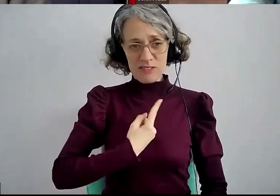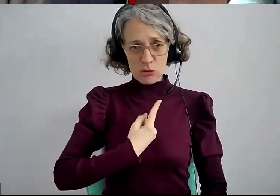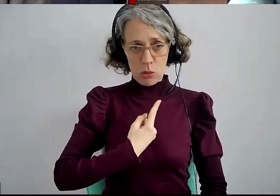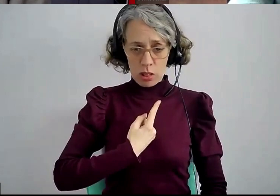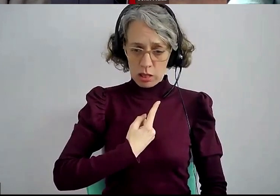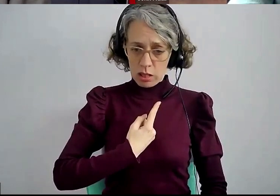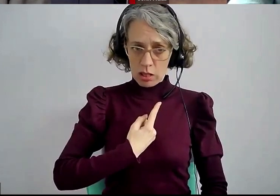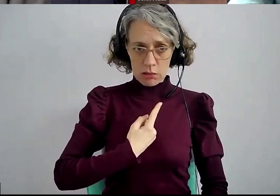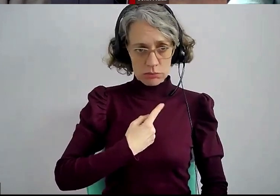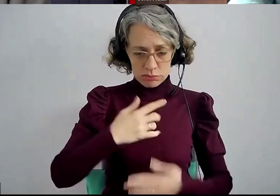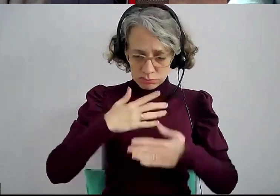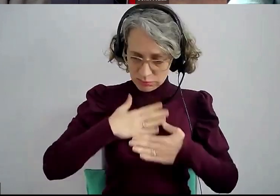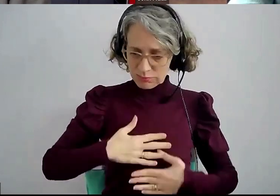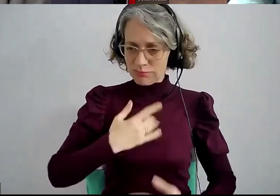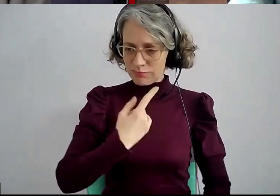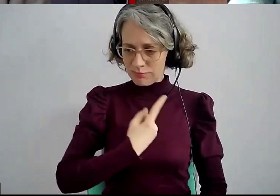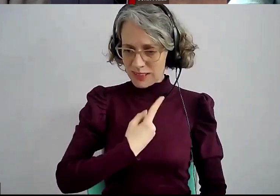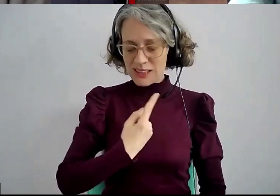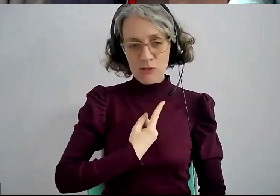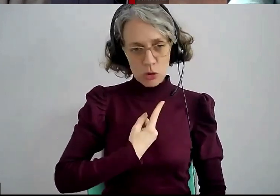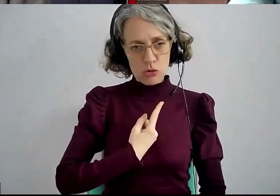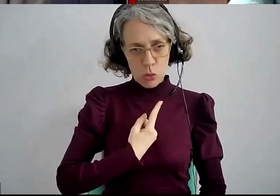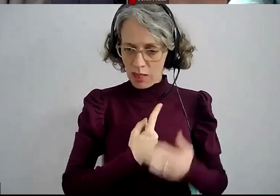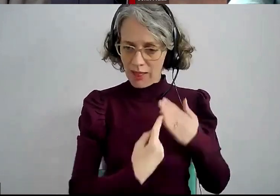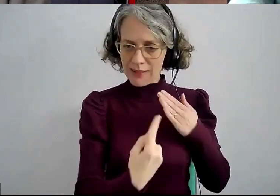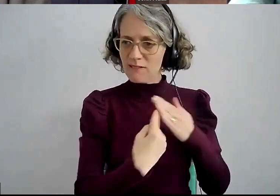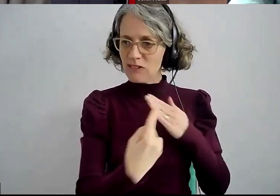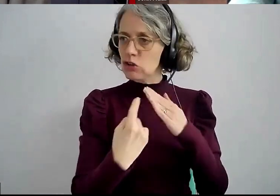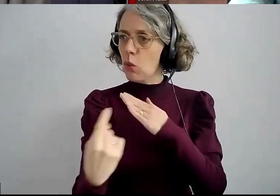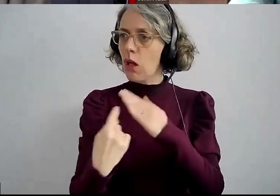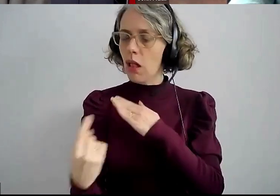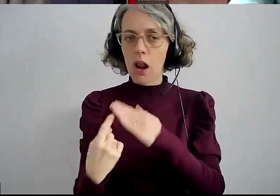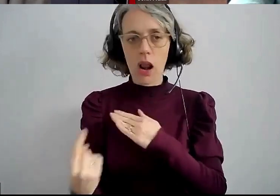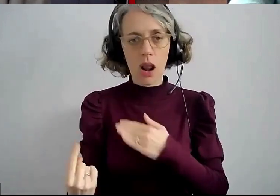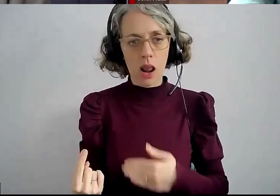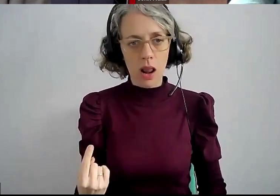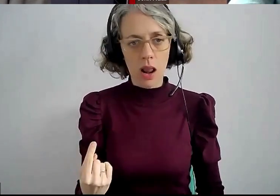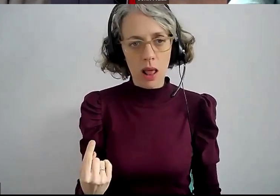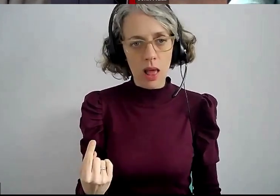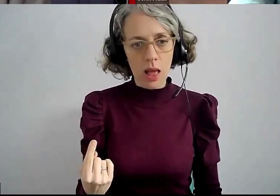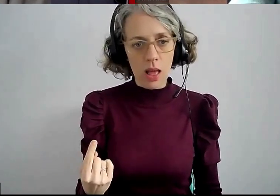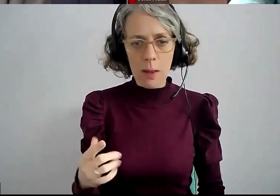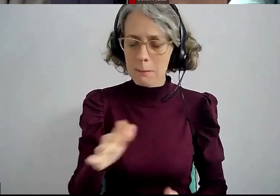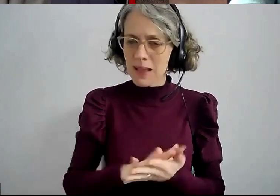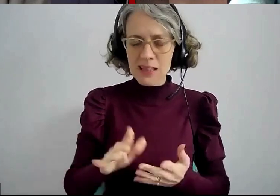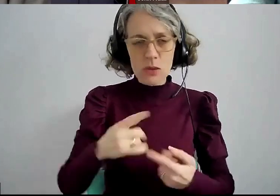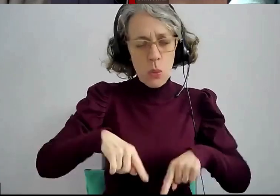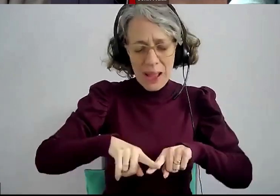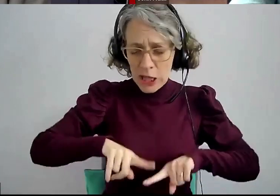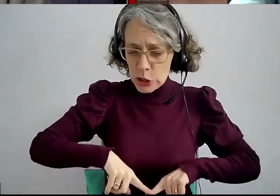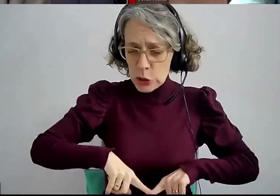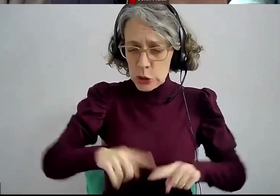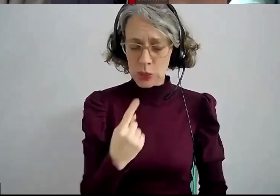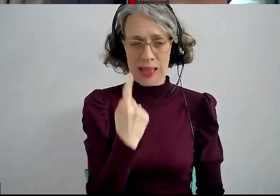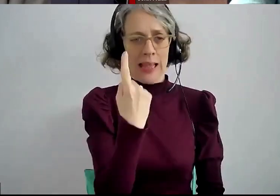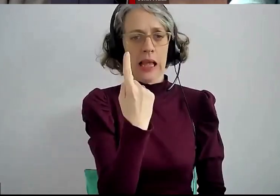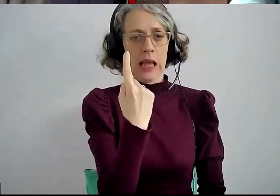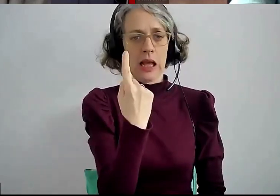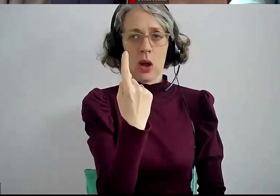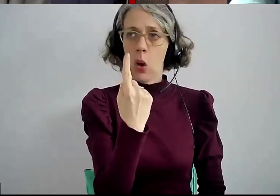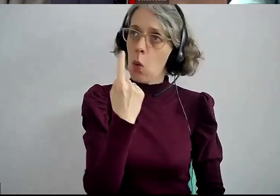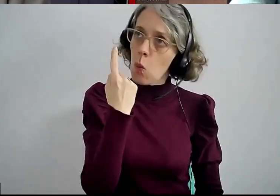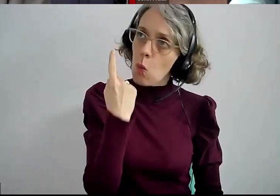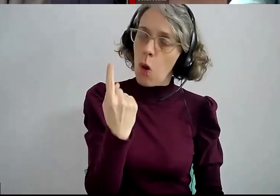persons. We're individual, which means we're unique. There's only one of you in